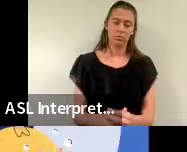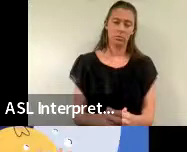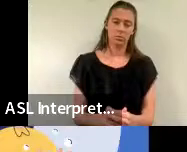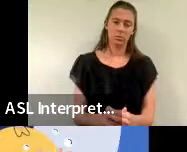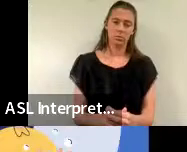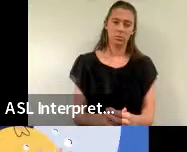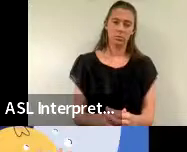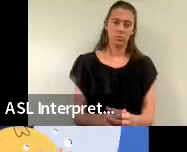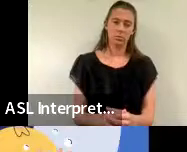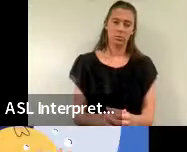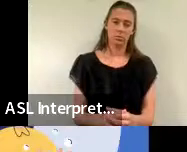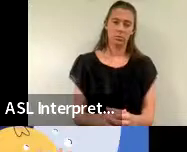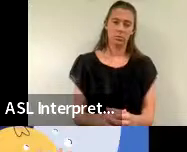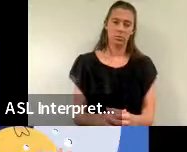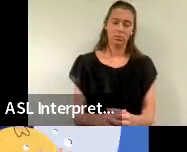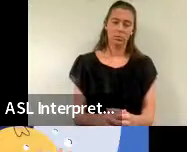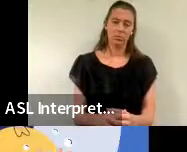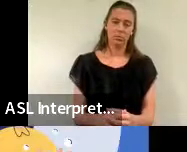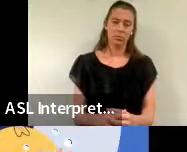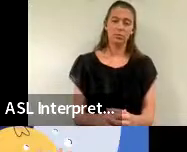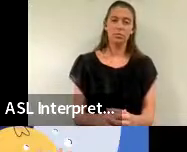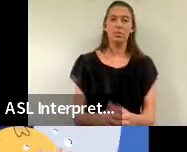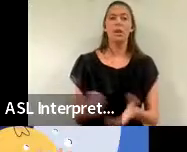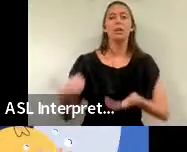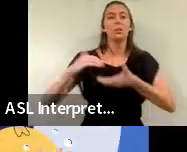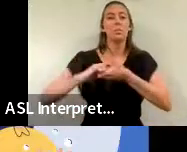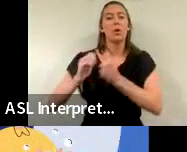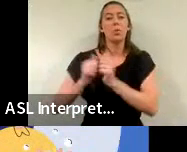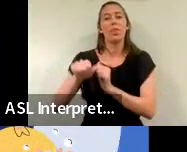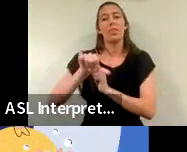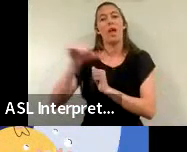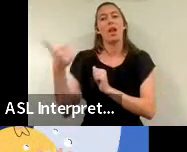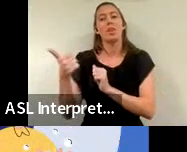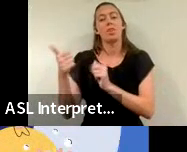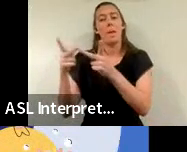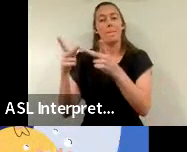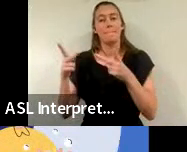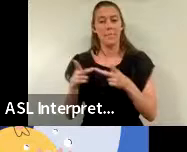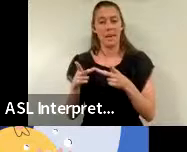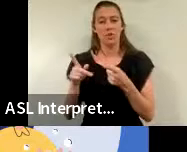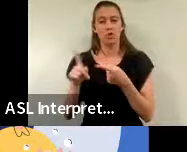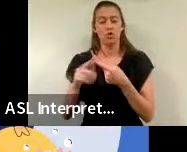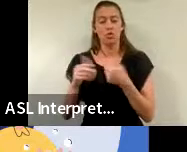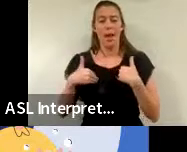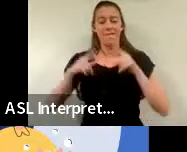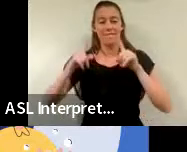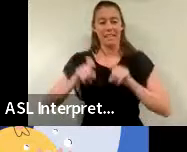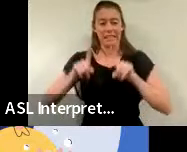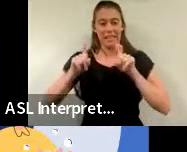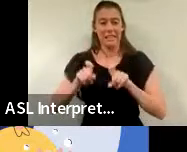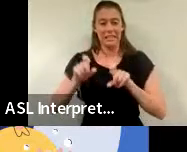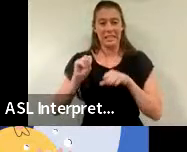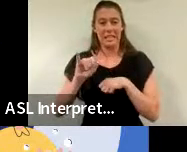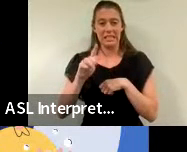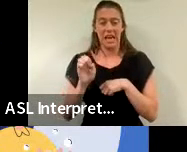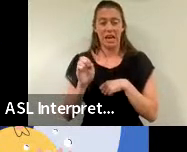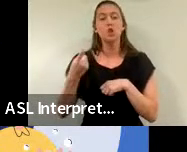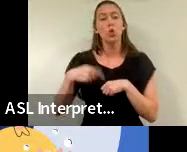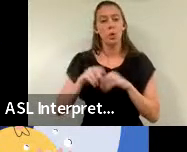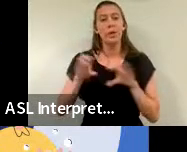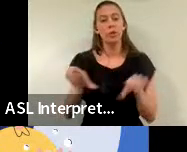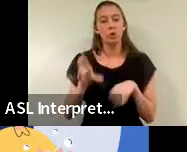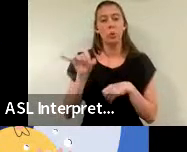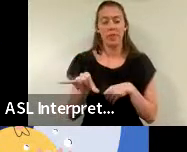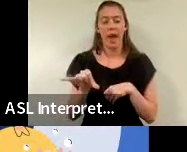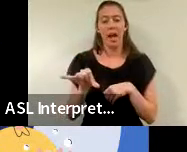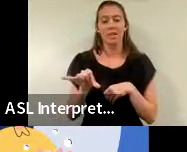strategy. We have been doing it. We do it with vaccination, community vax often. Some of the considerations